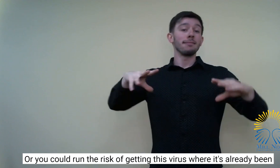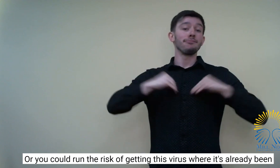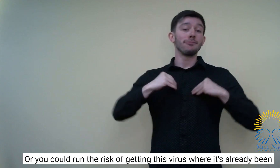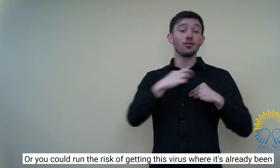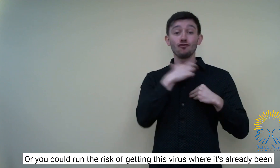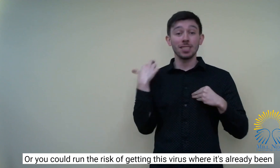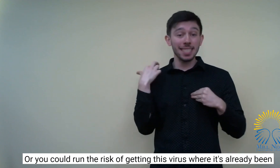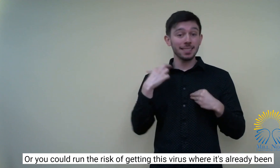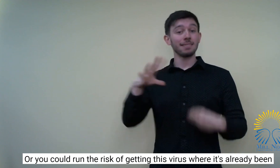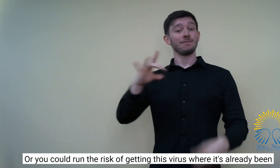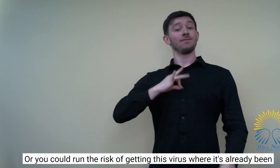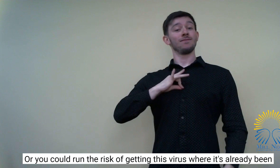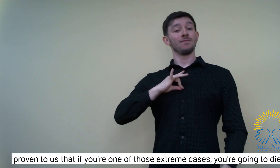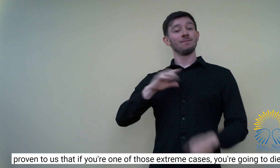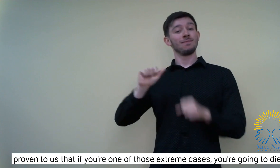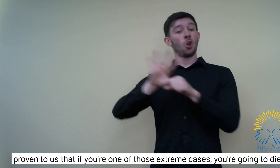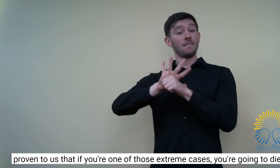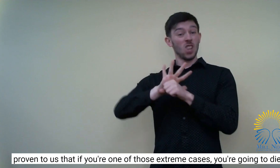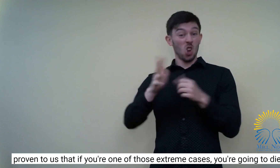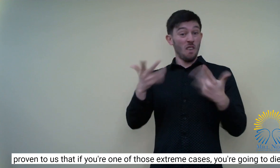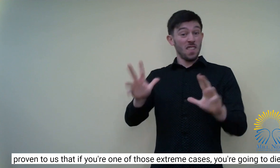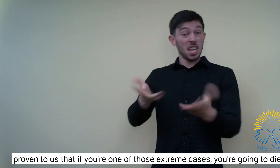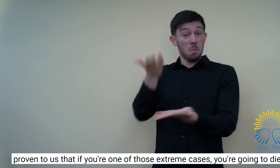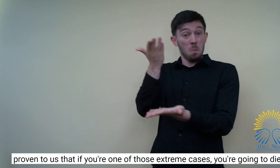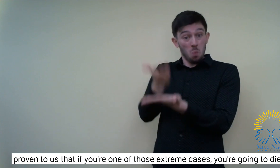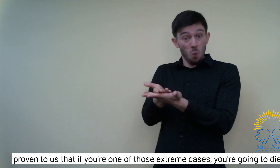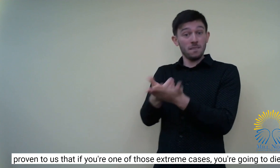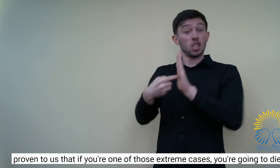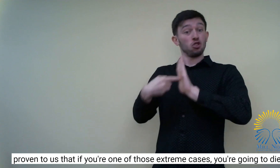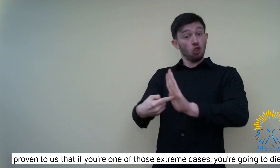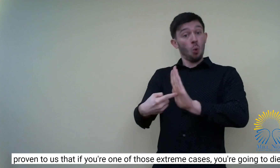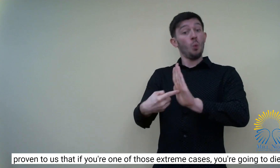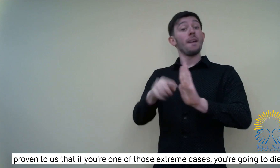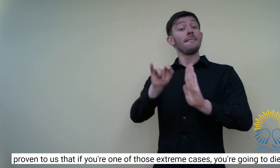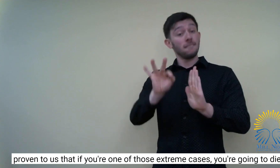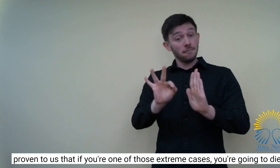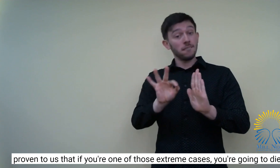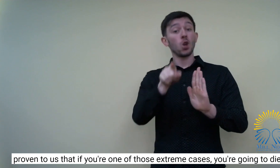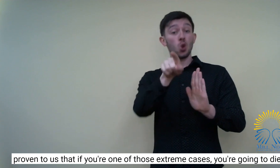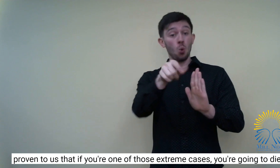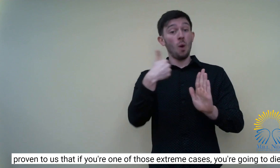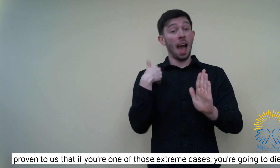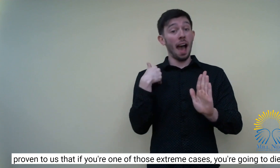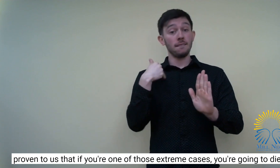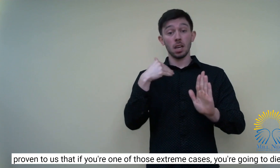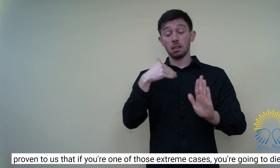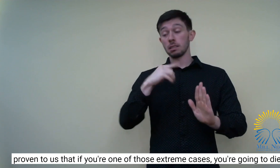virus where it's already been proven to us that if you're one of those extreme cases, you're gonna